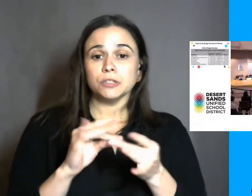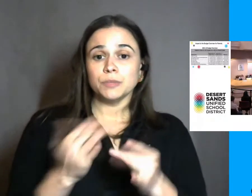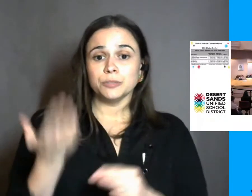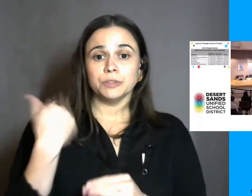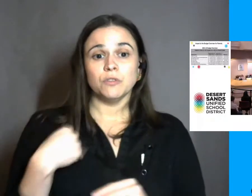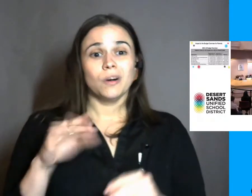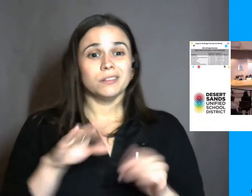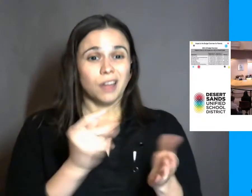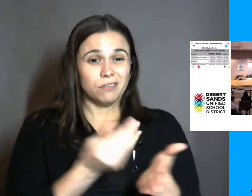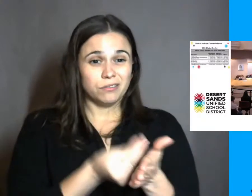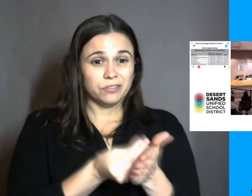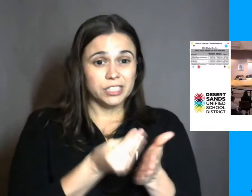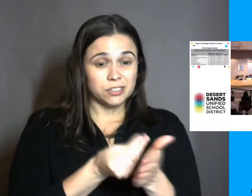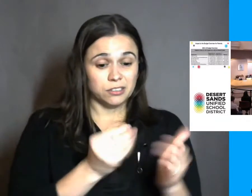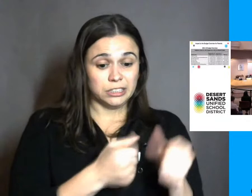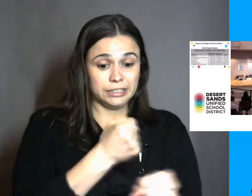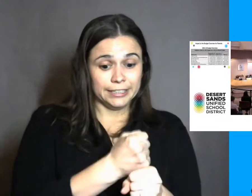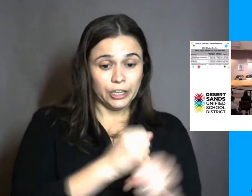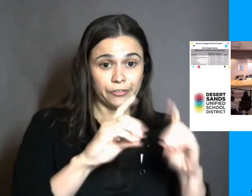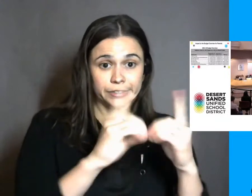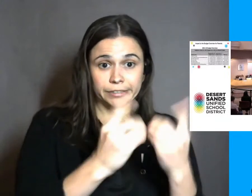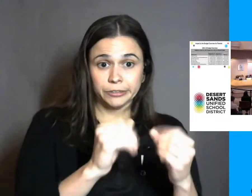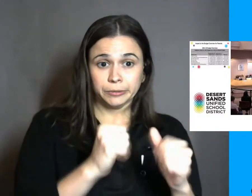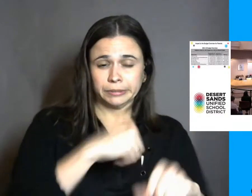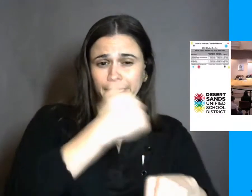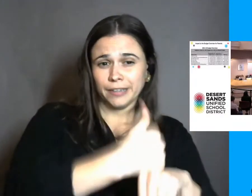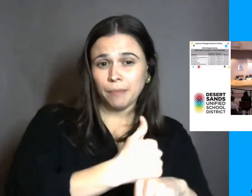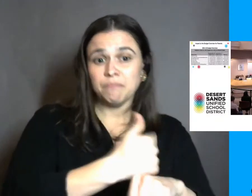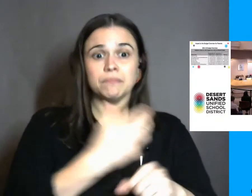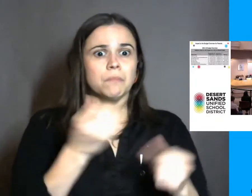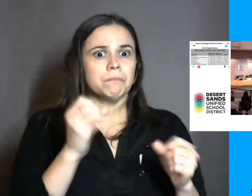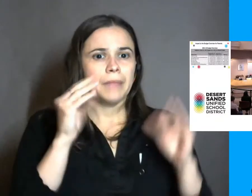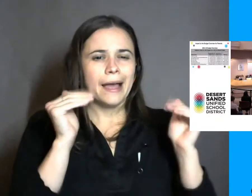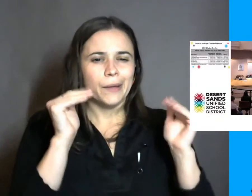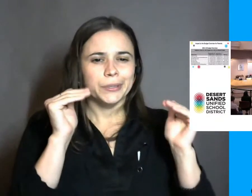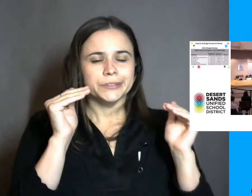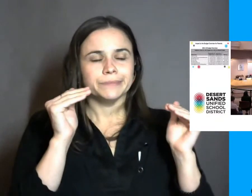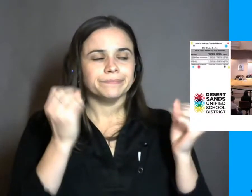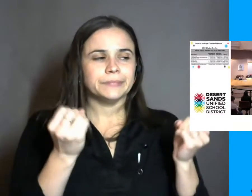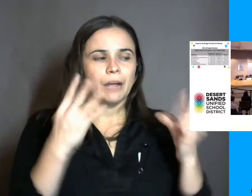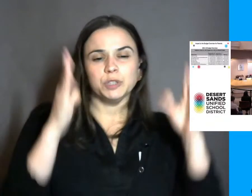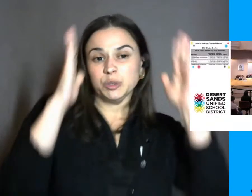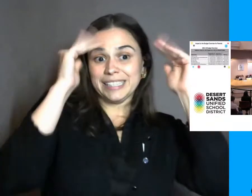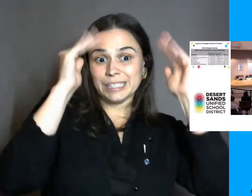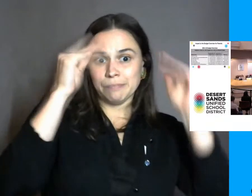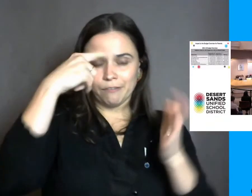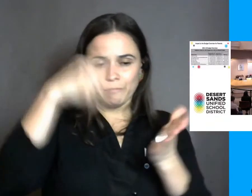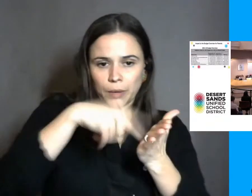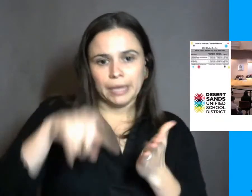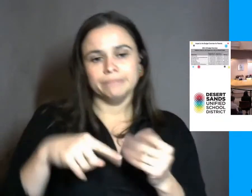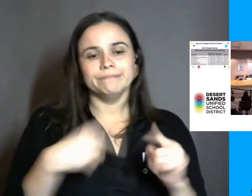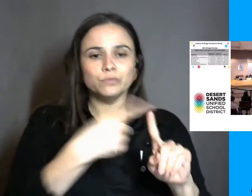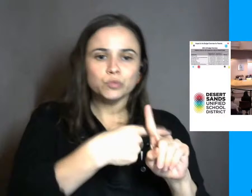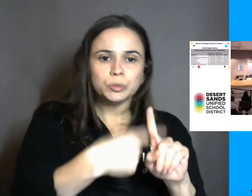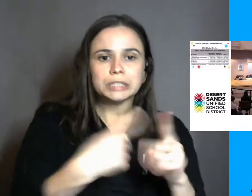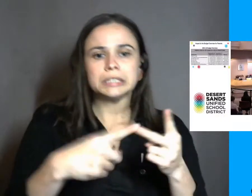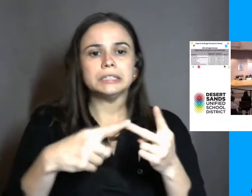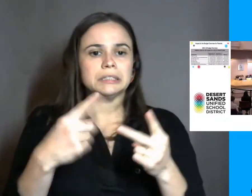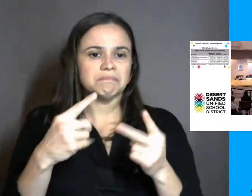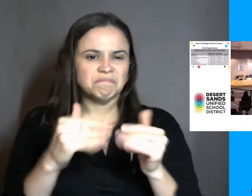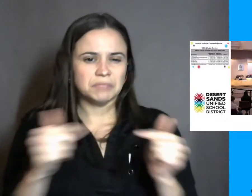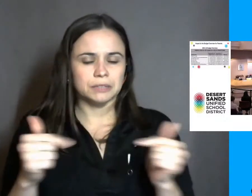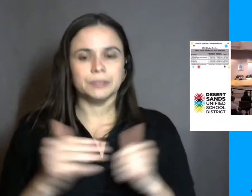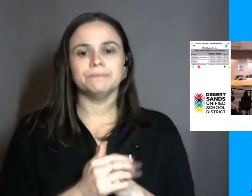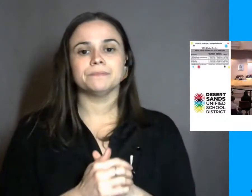district creates a budget based on its planned expenditures, things like salaries, utilities, and revenue assumptions, which are based on the